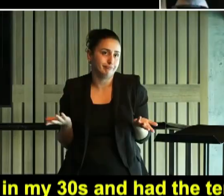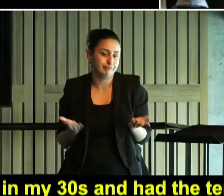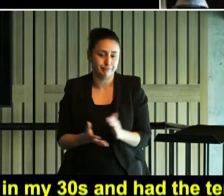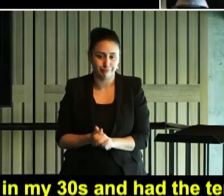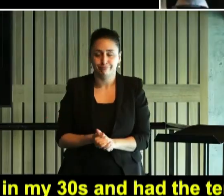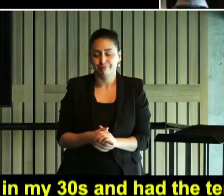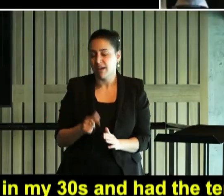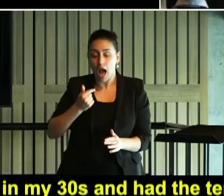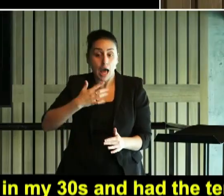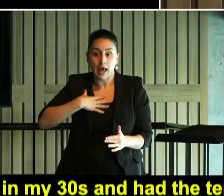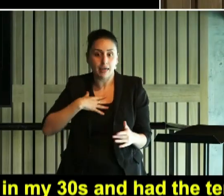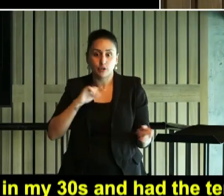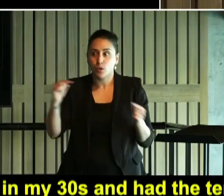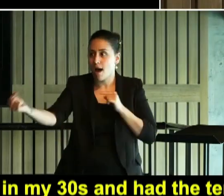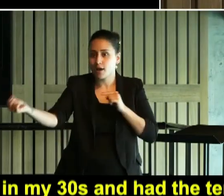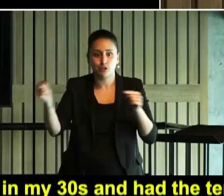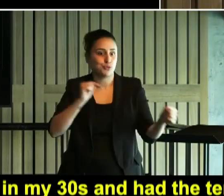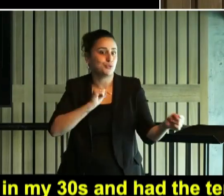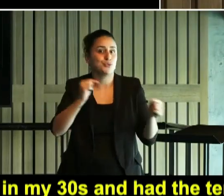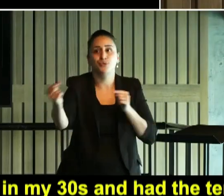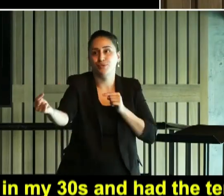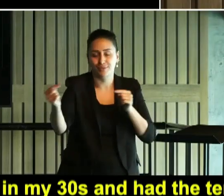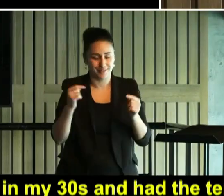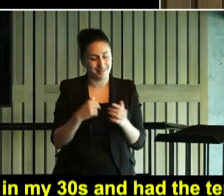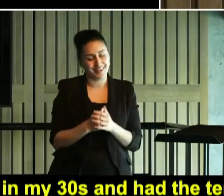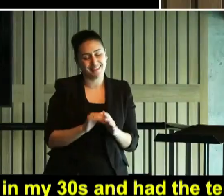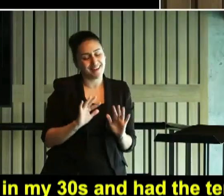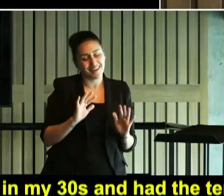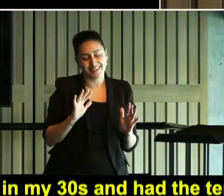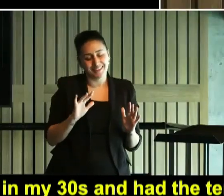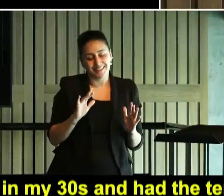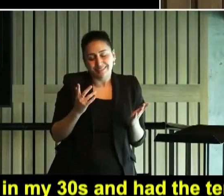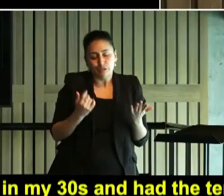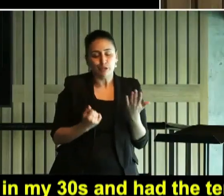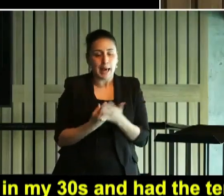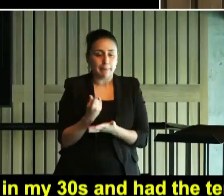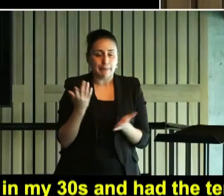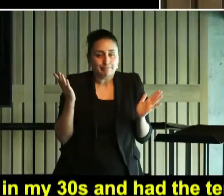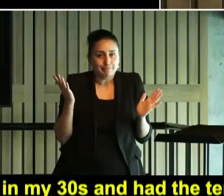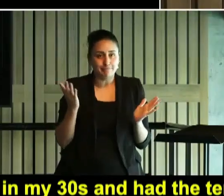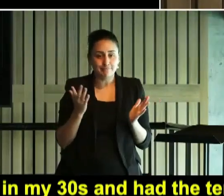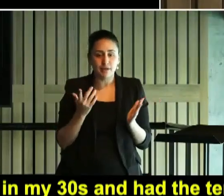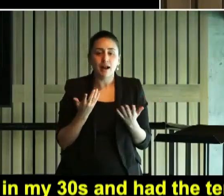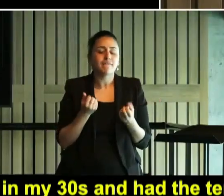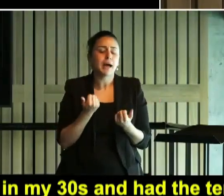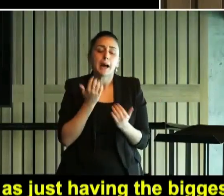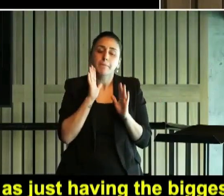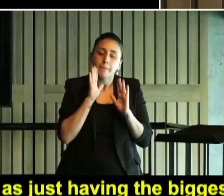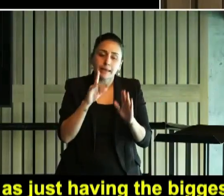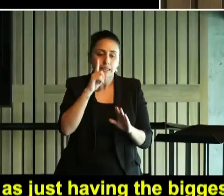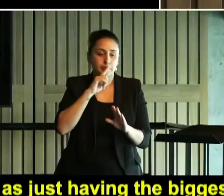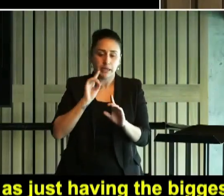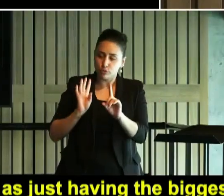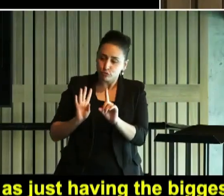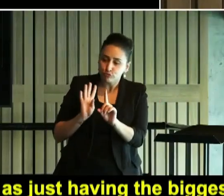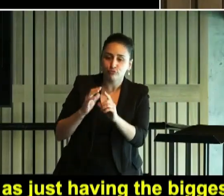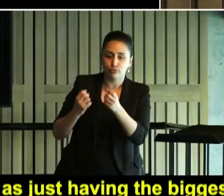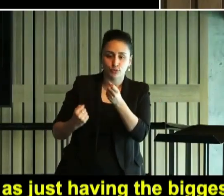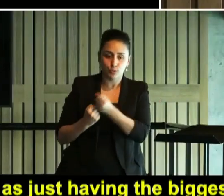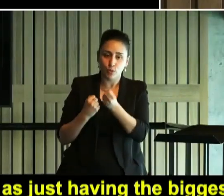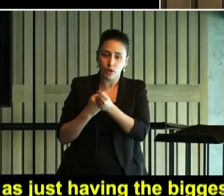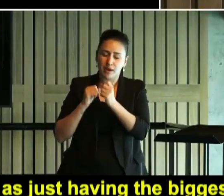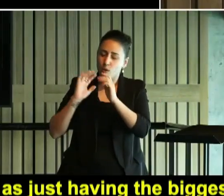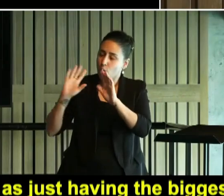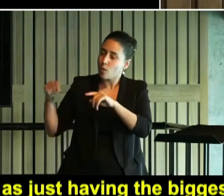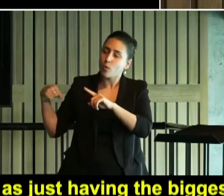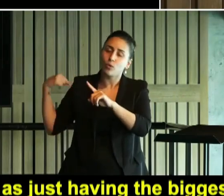Like an argument. So it's just happens sort of stuff. But I have amazing people behind me all the way, and I'm thankful